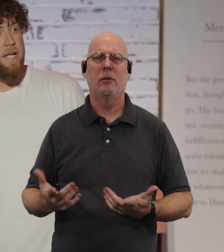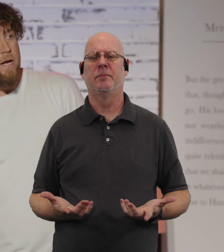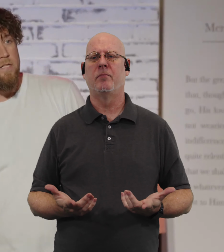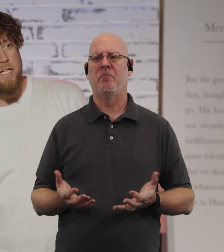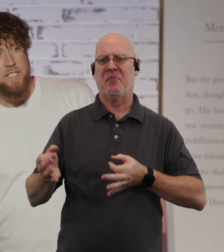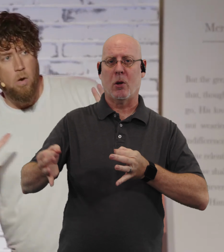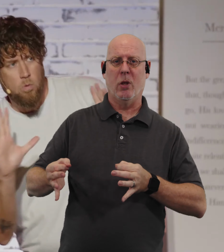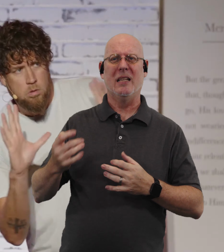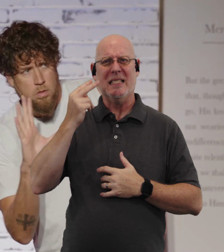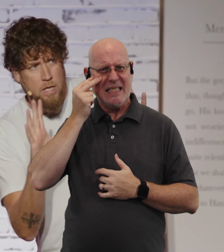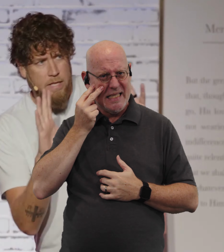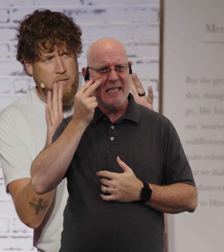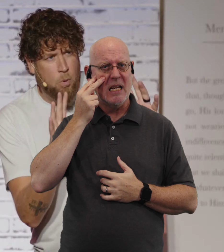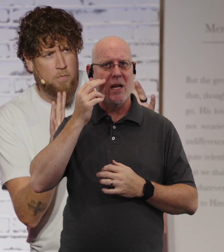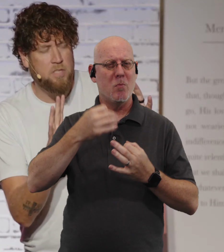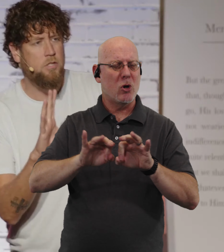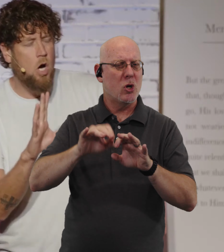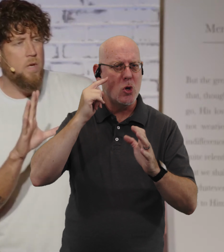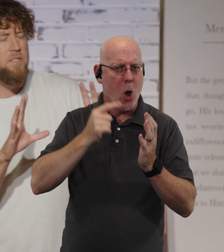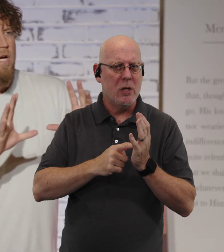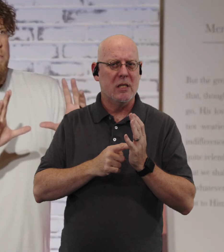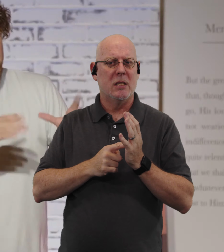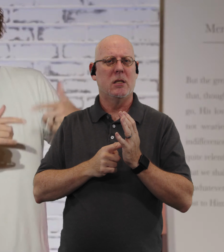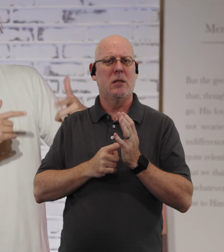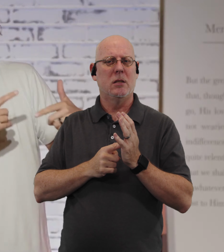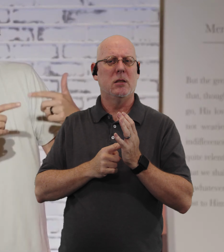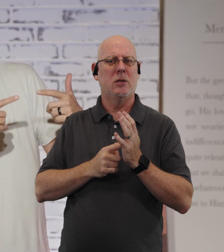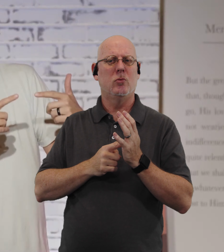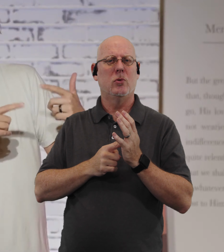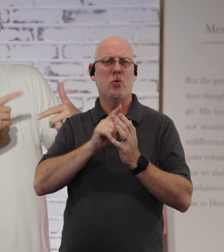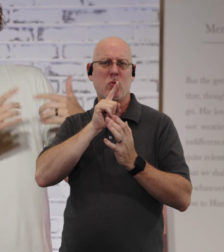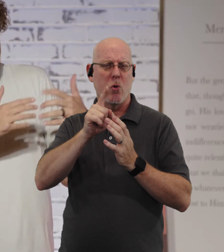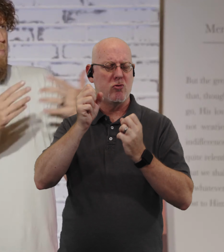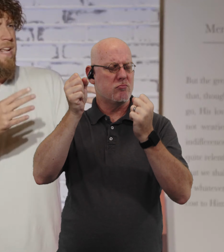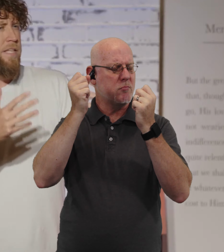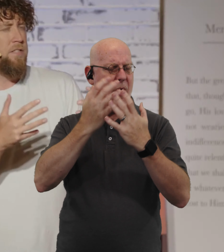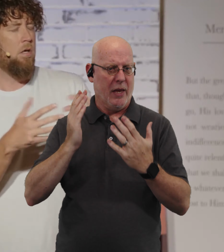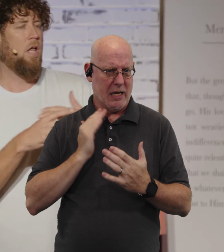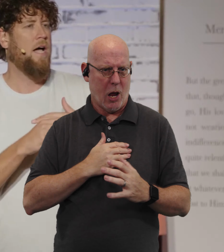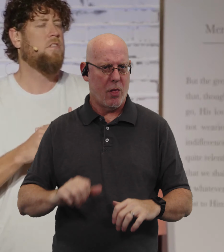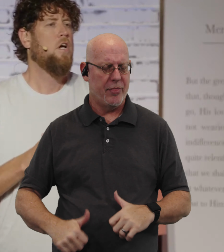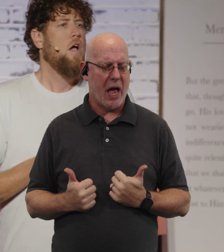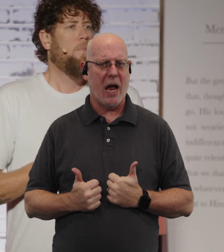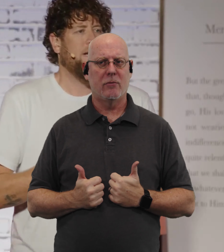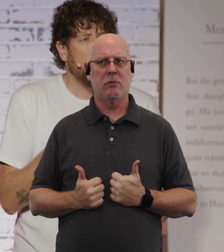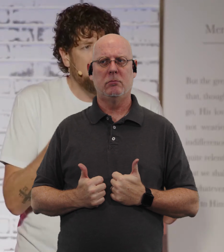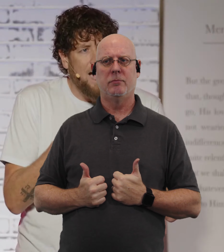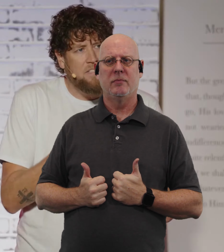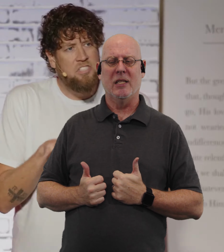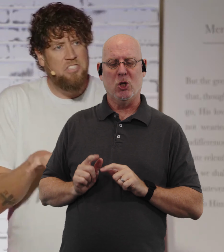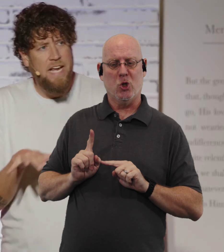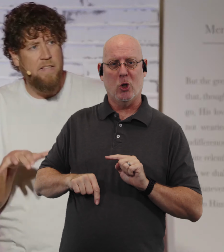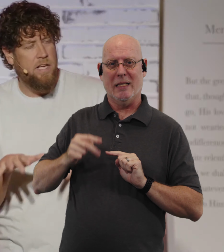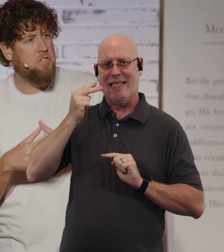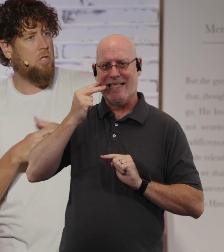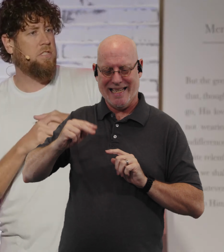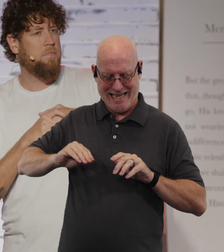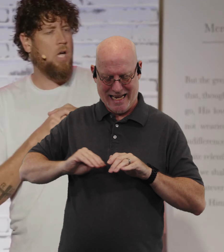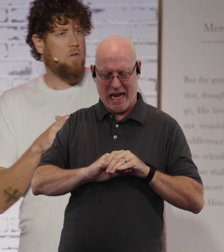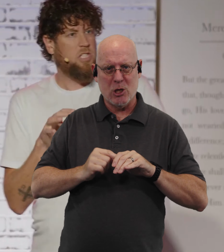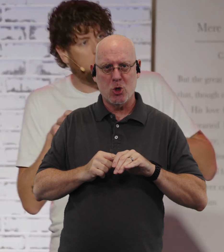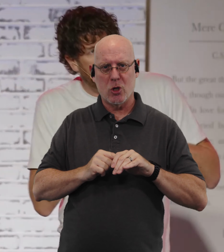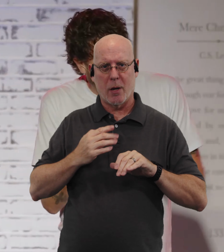told them, they could tell. I think it's important for us to notice, because this is true of so many things in our lives, but they could not see the